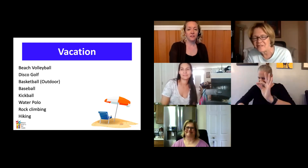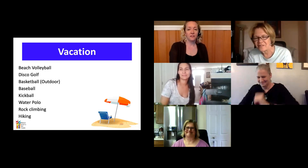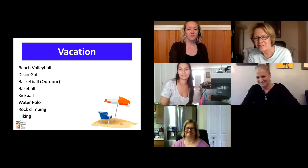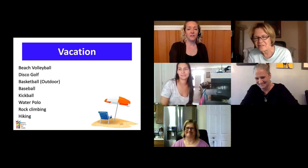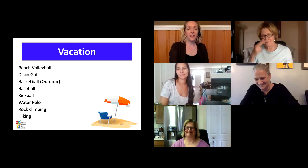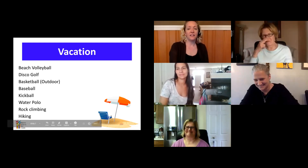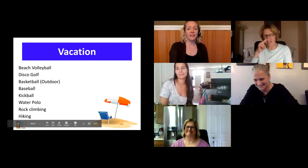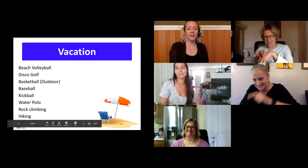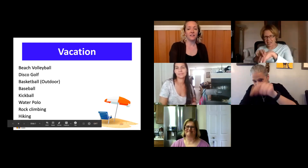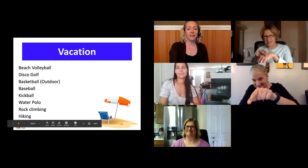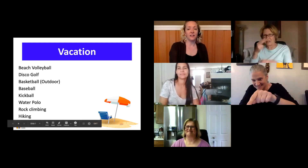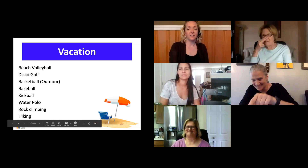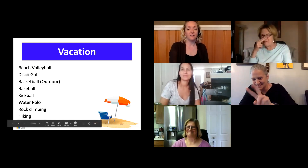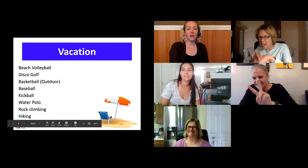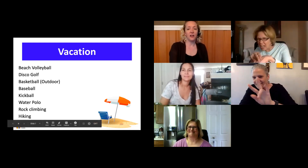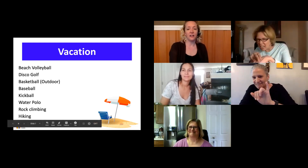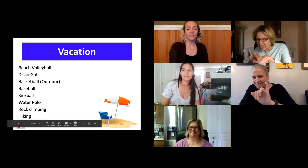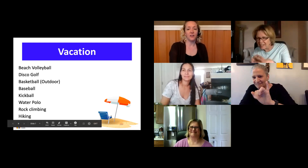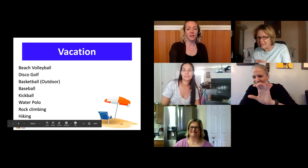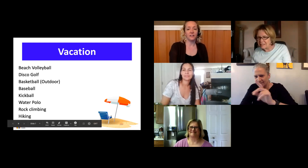Fantastic. Very nice. Very nice.